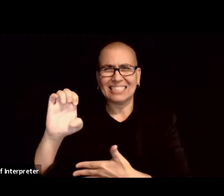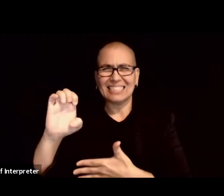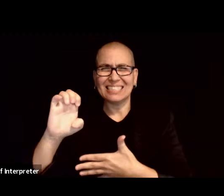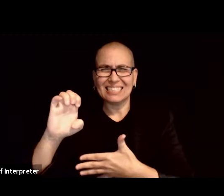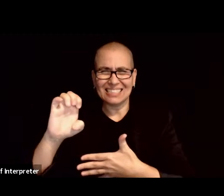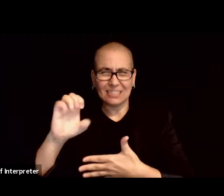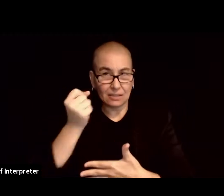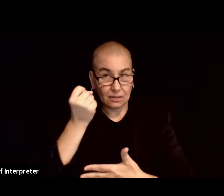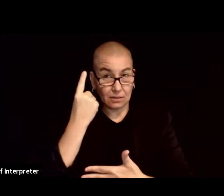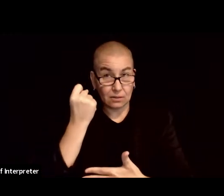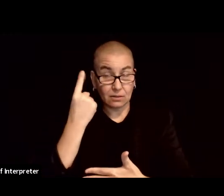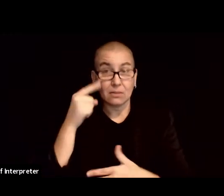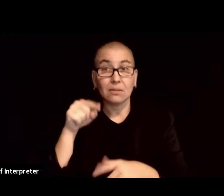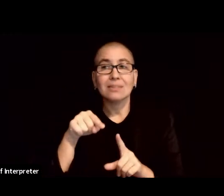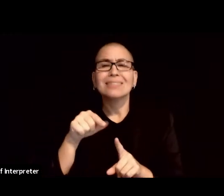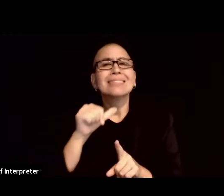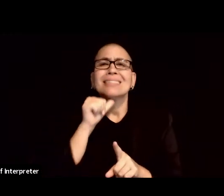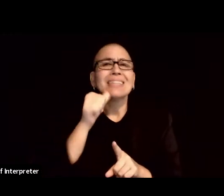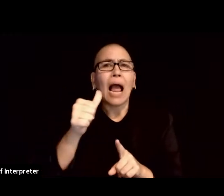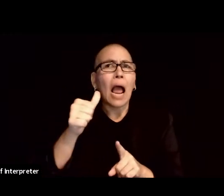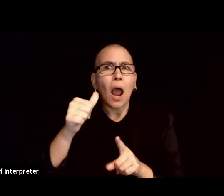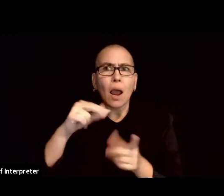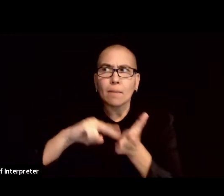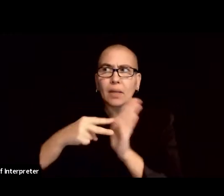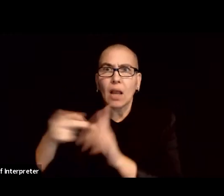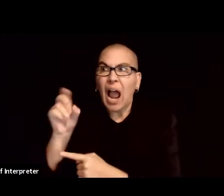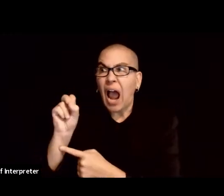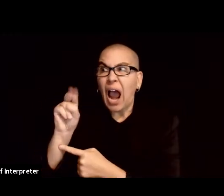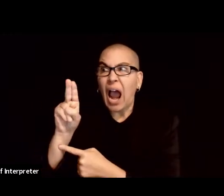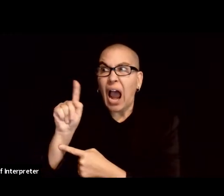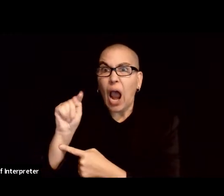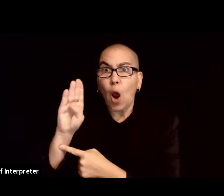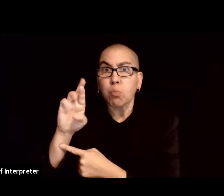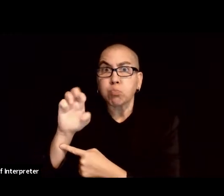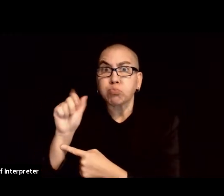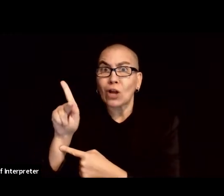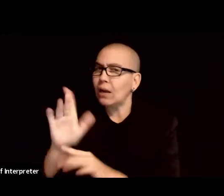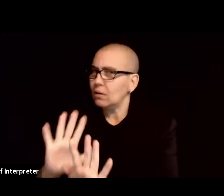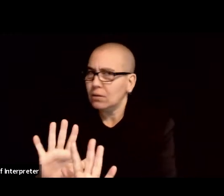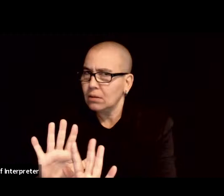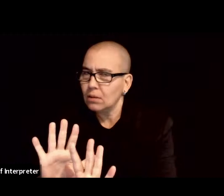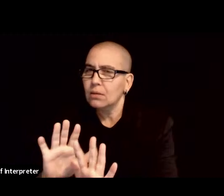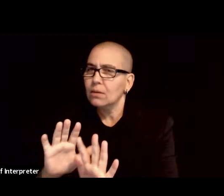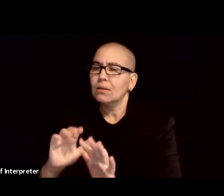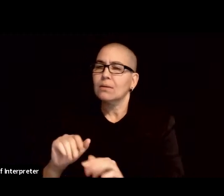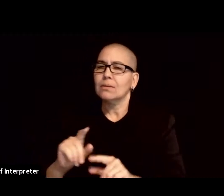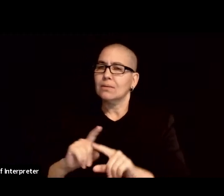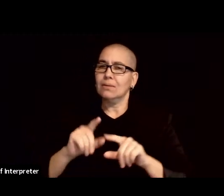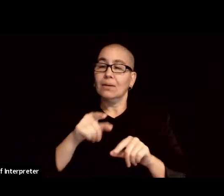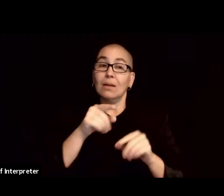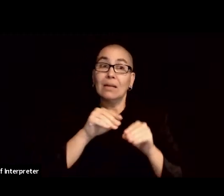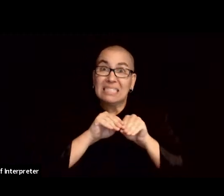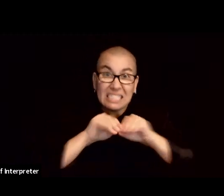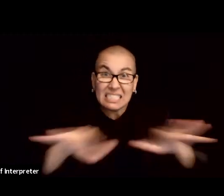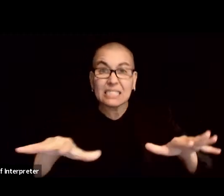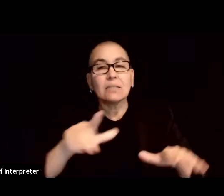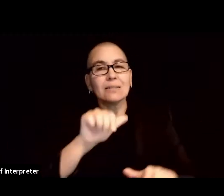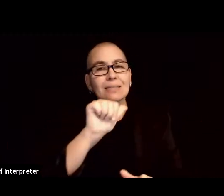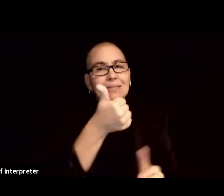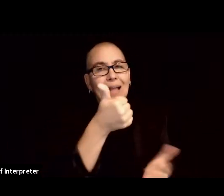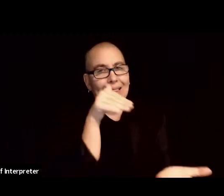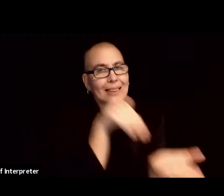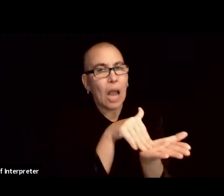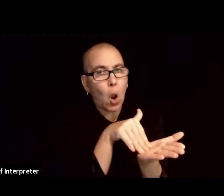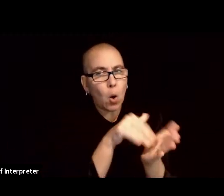which grow to affect tens of thousands of people from those initial primary cases. Just another word on